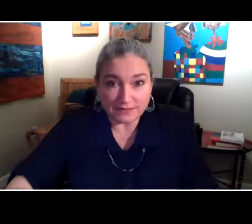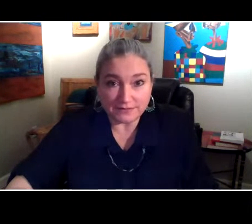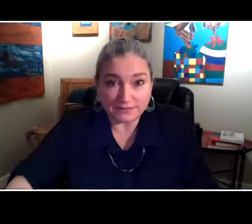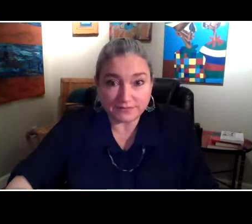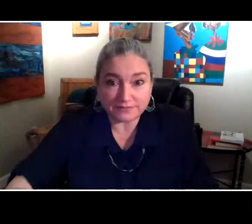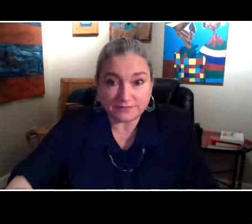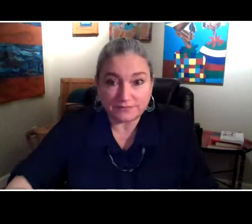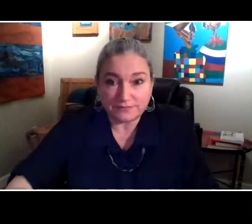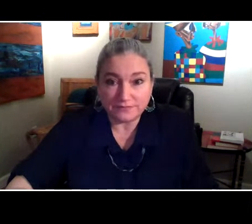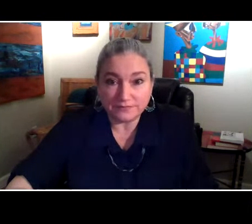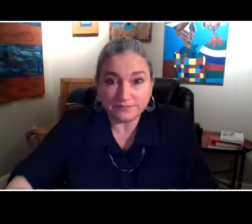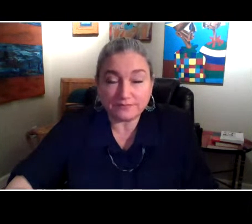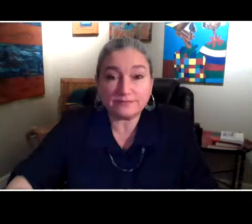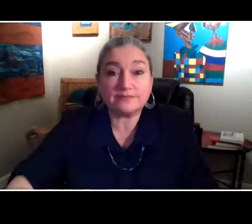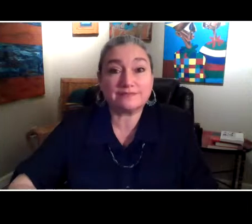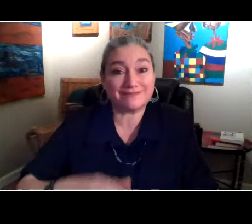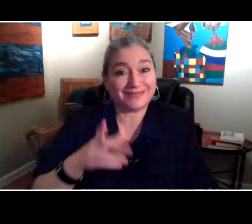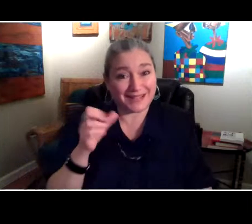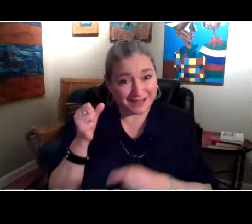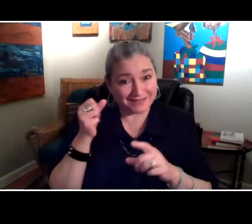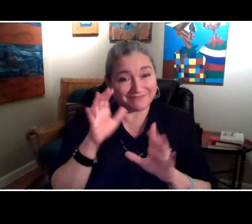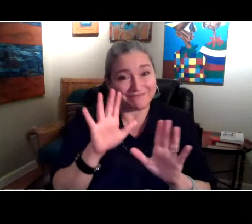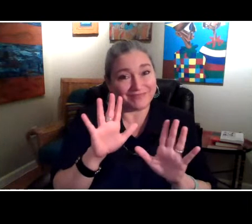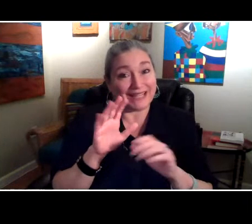Next slide.